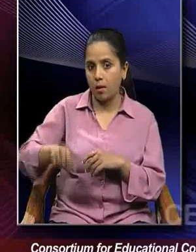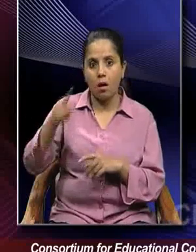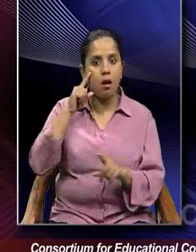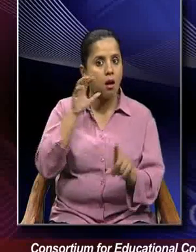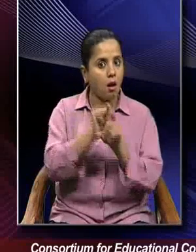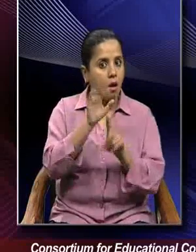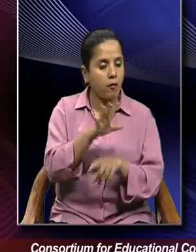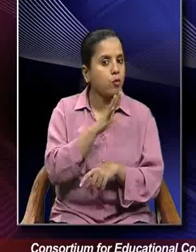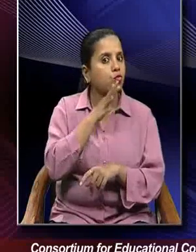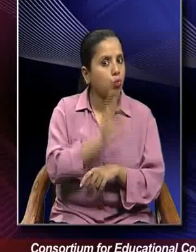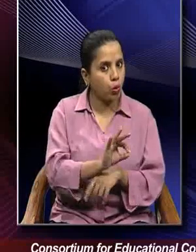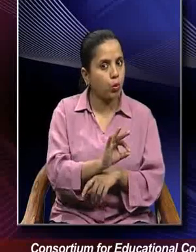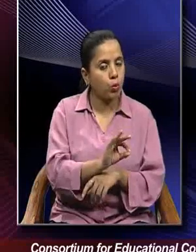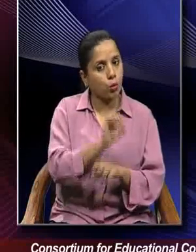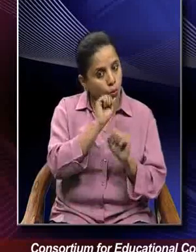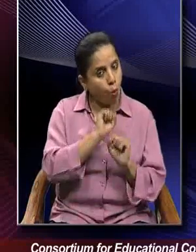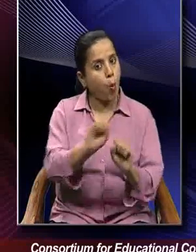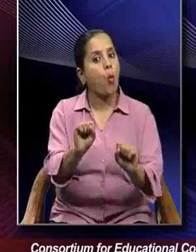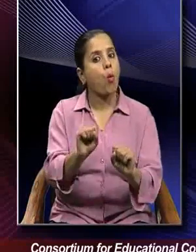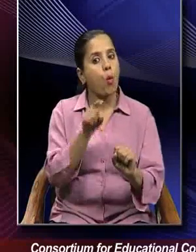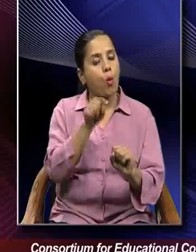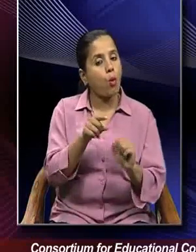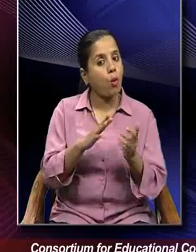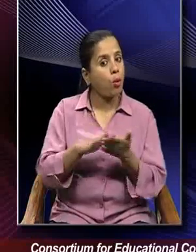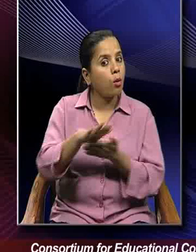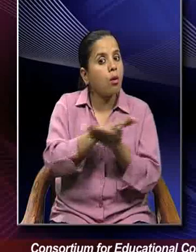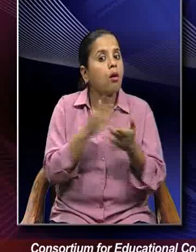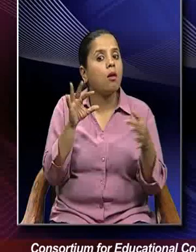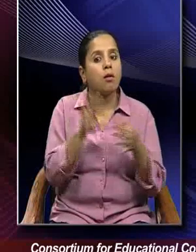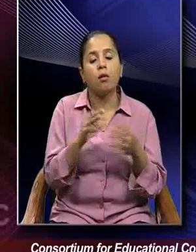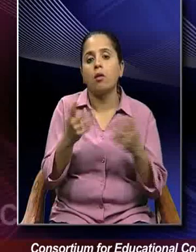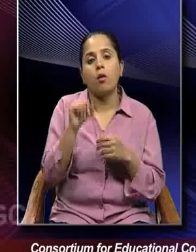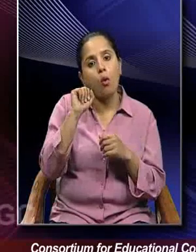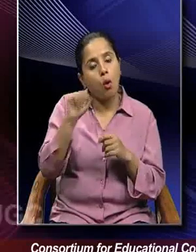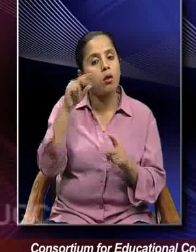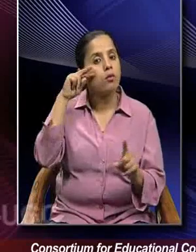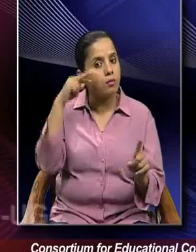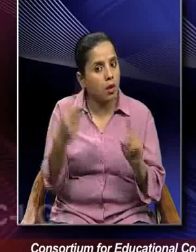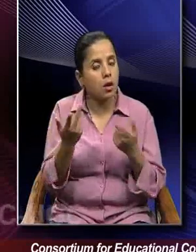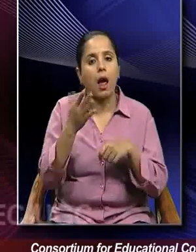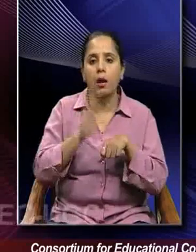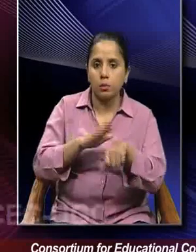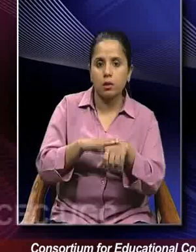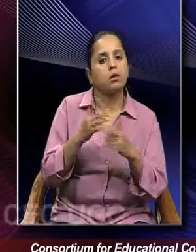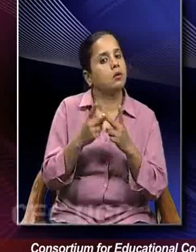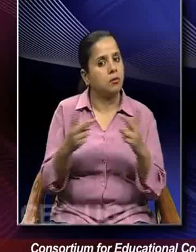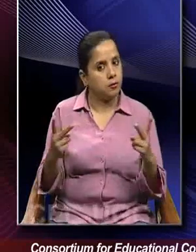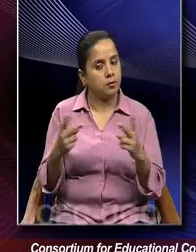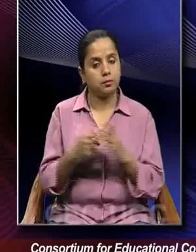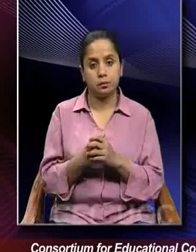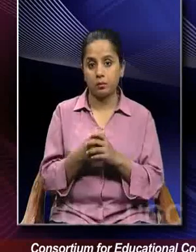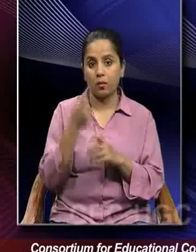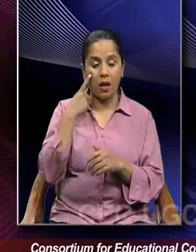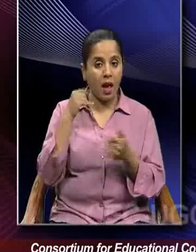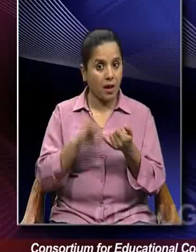identify truth as their own based on their own perspectives and experiences.